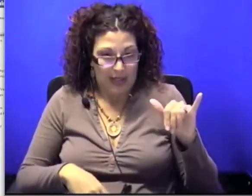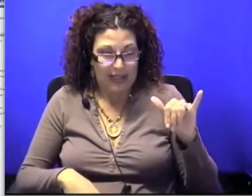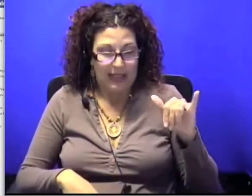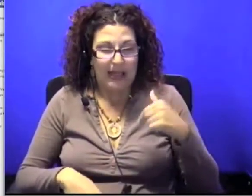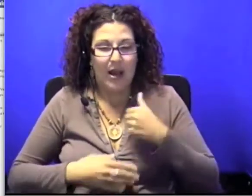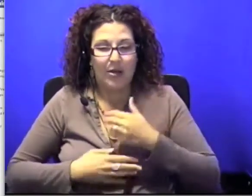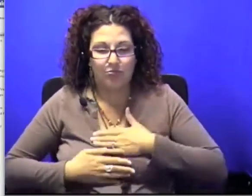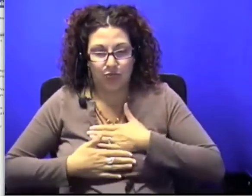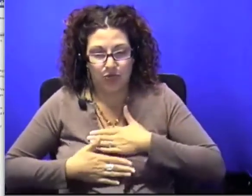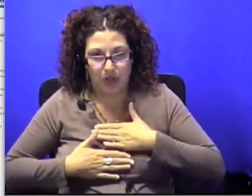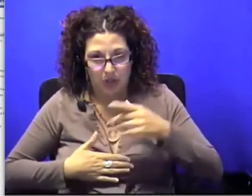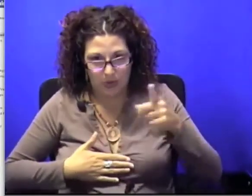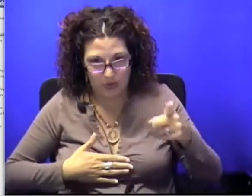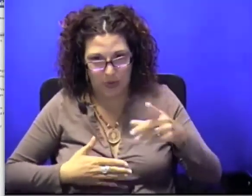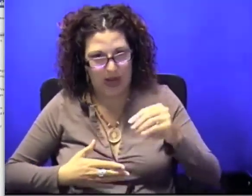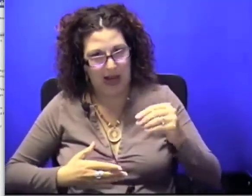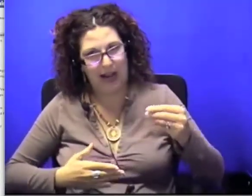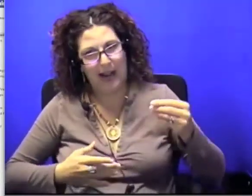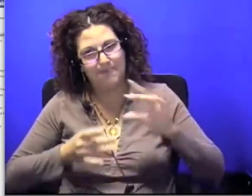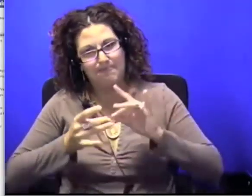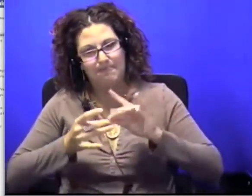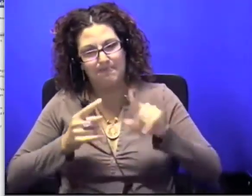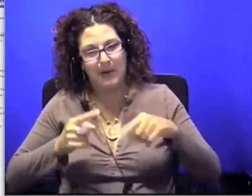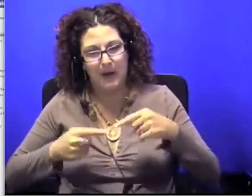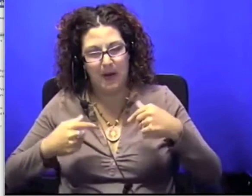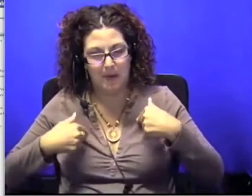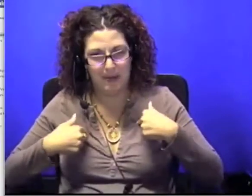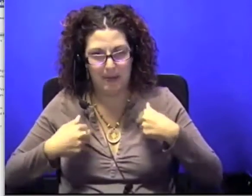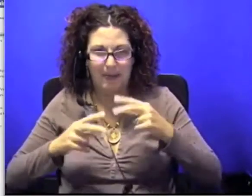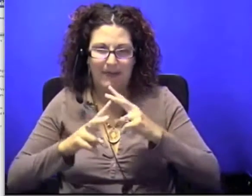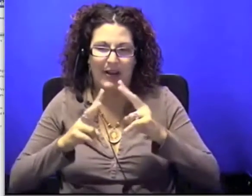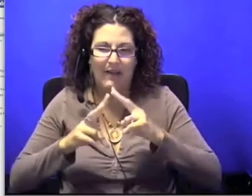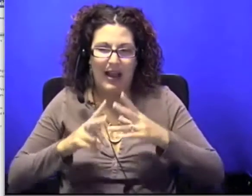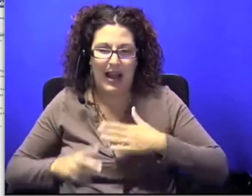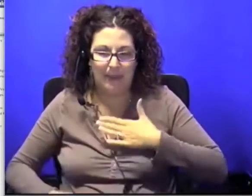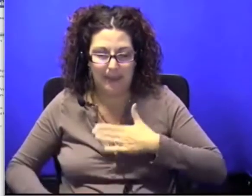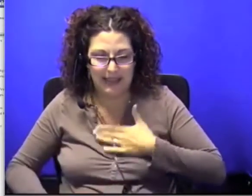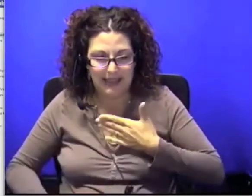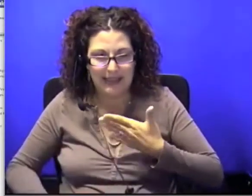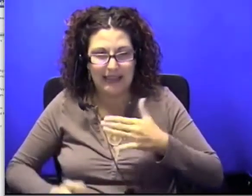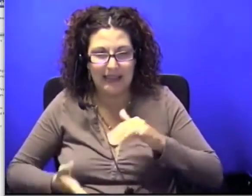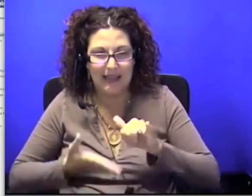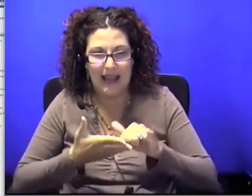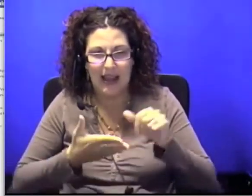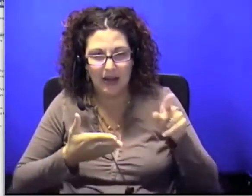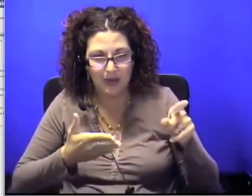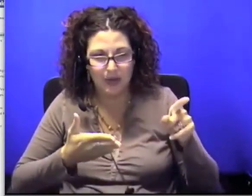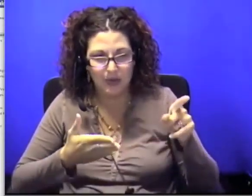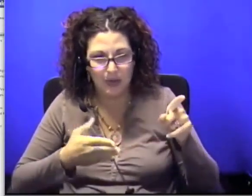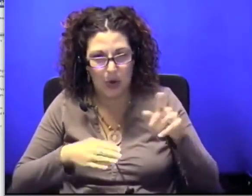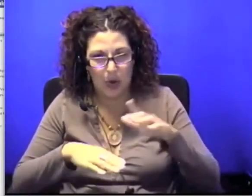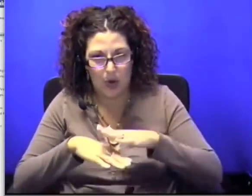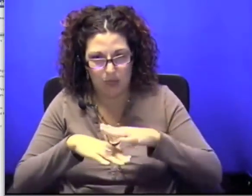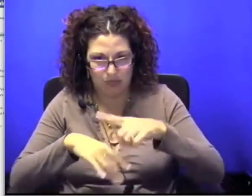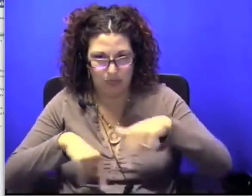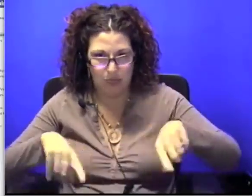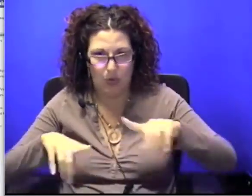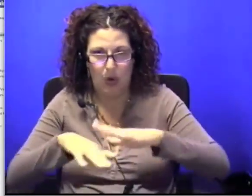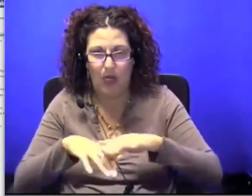Tony, I certainly appreciate you and that introduction. I'm very, very happy that you're able to get onto this